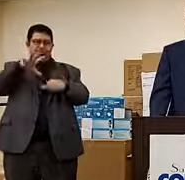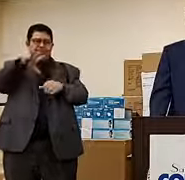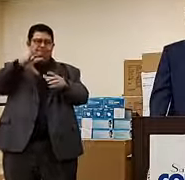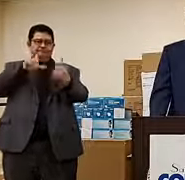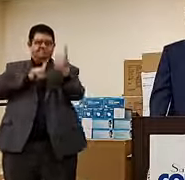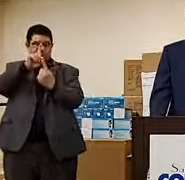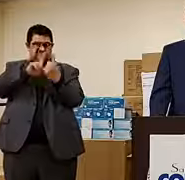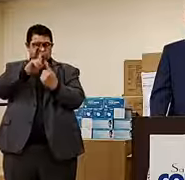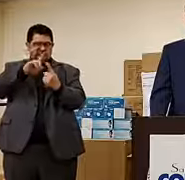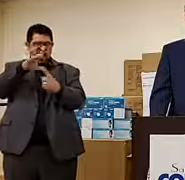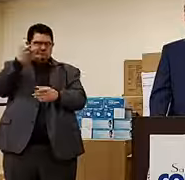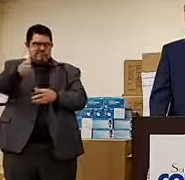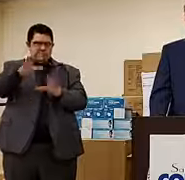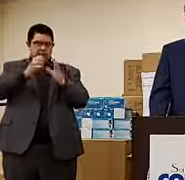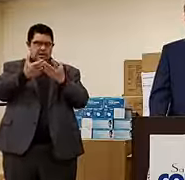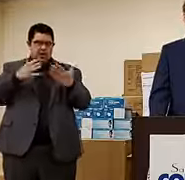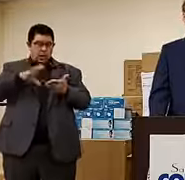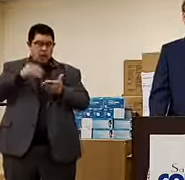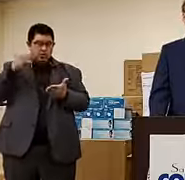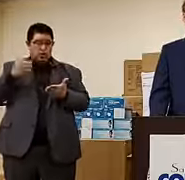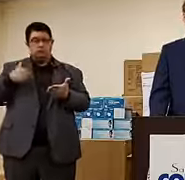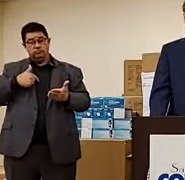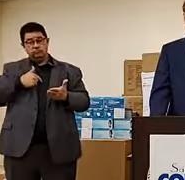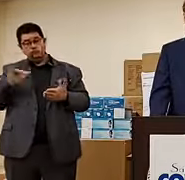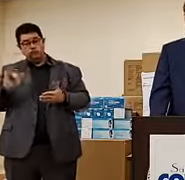learning, but we also understand that we will